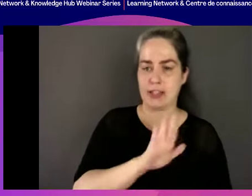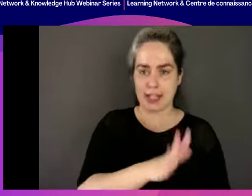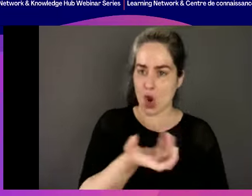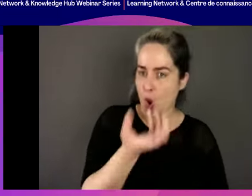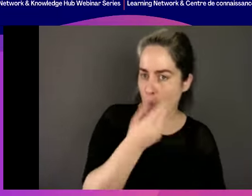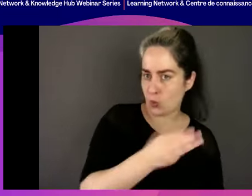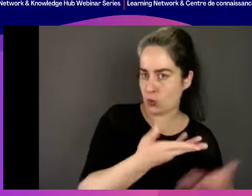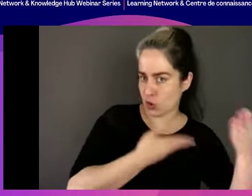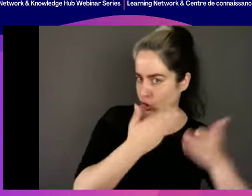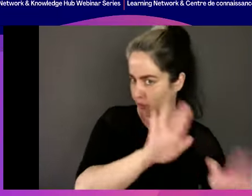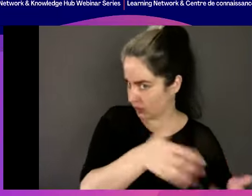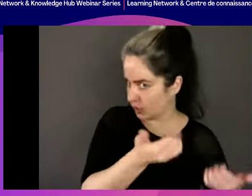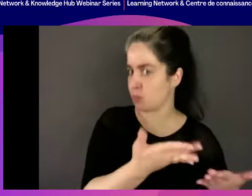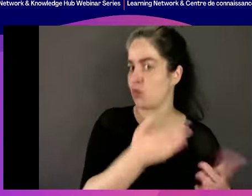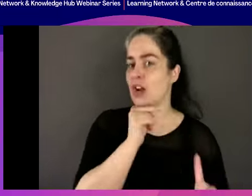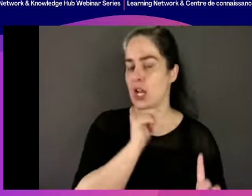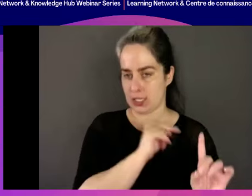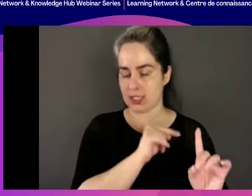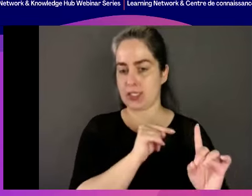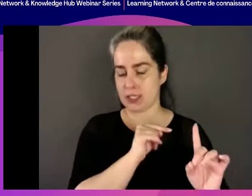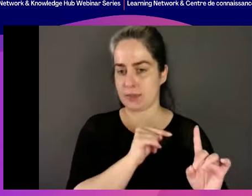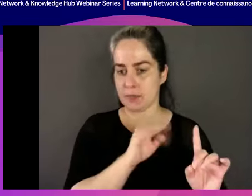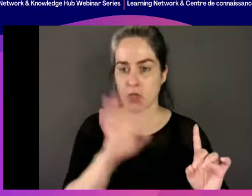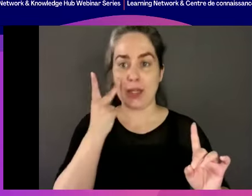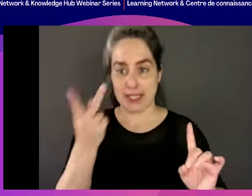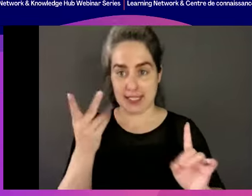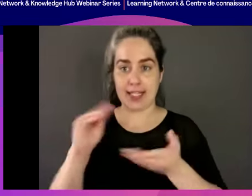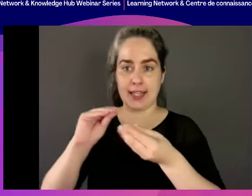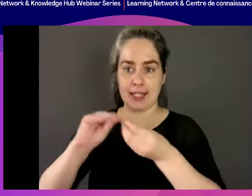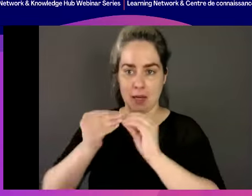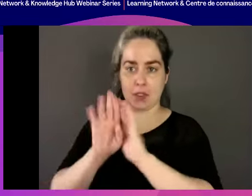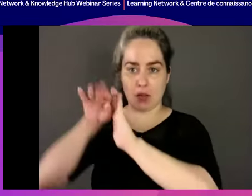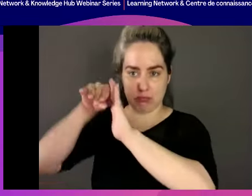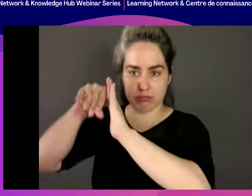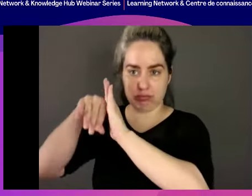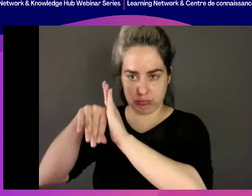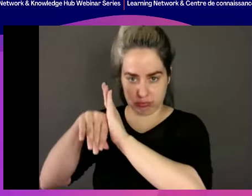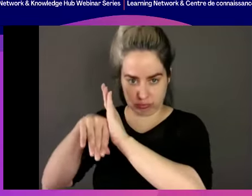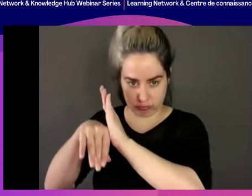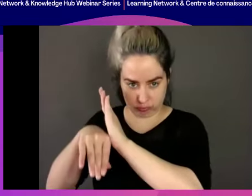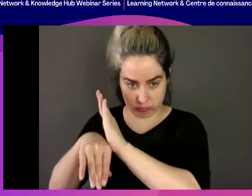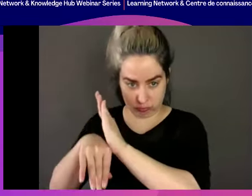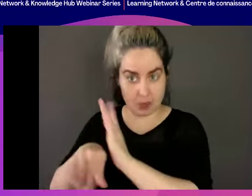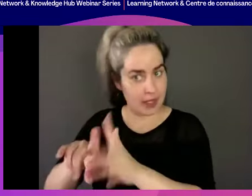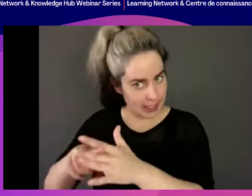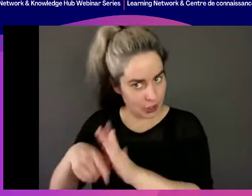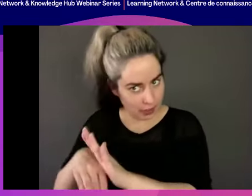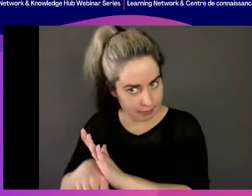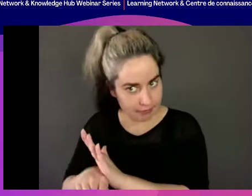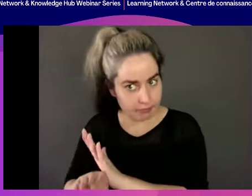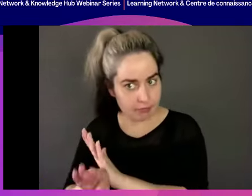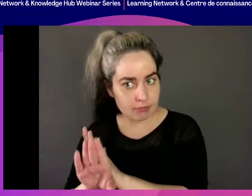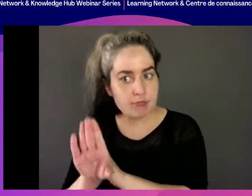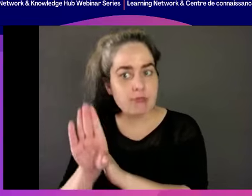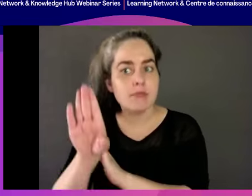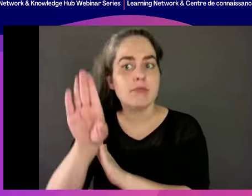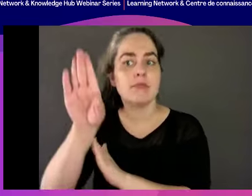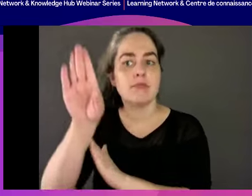services. And we see the numbers declining, but then we see them start to increase again